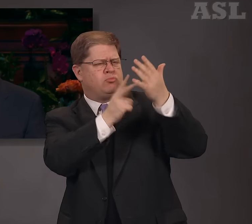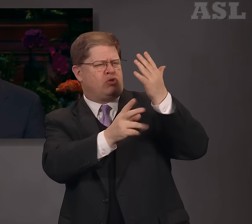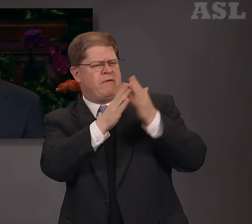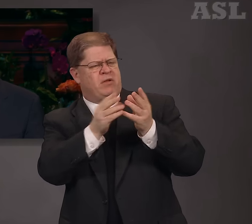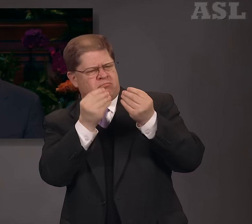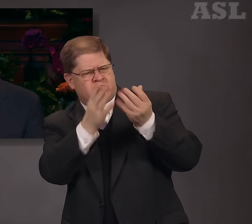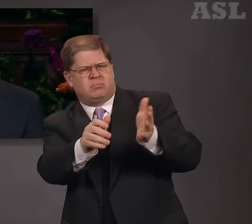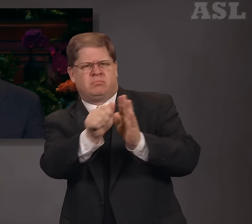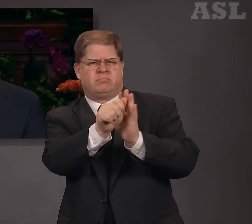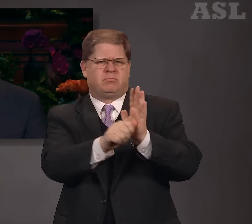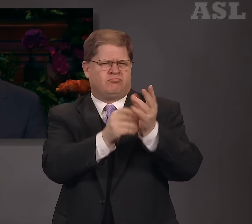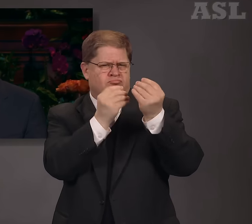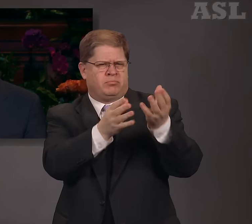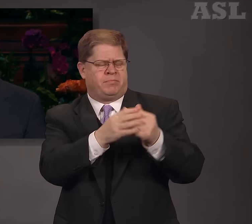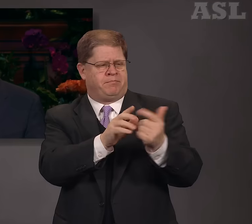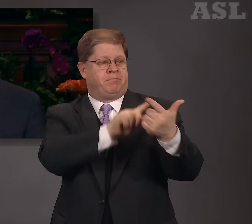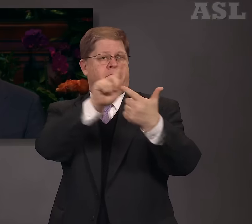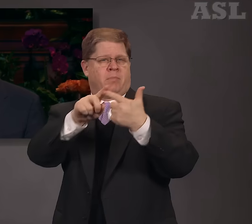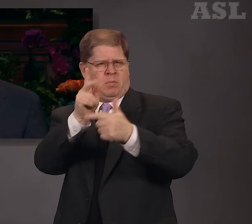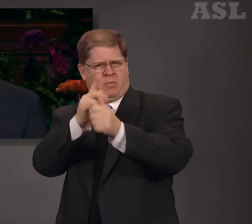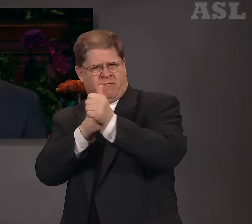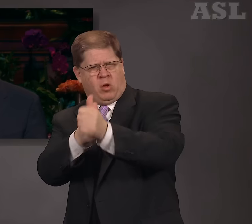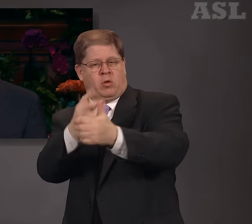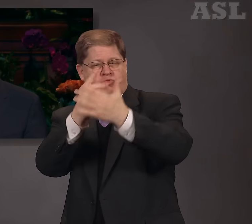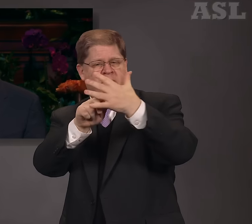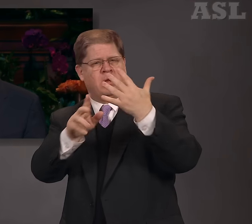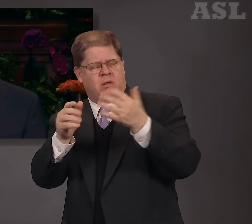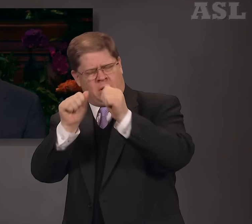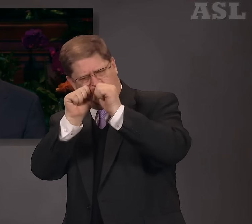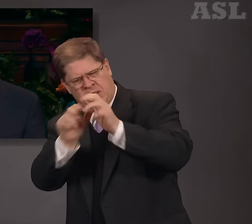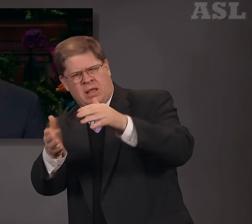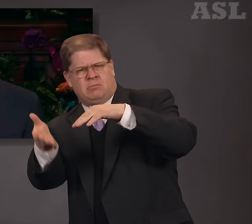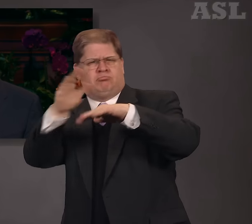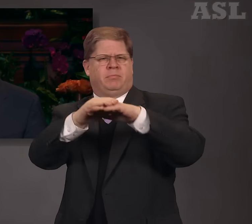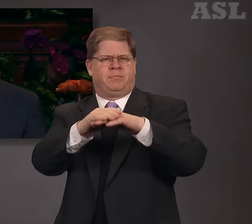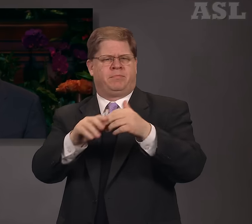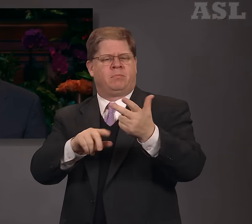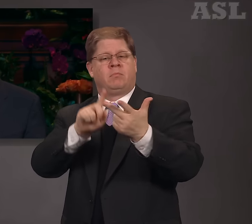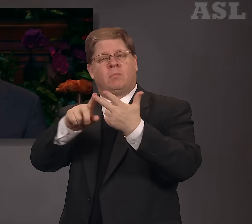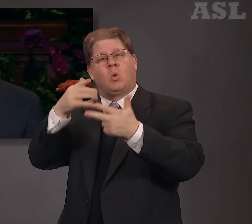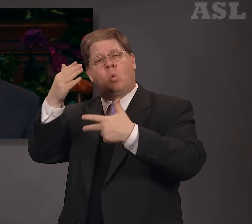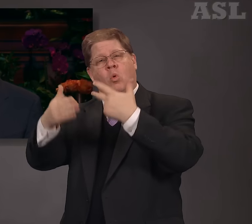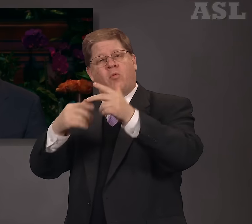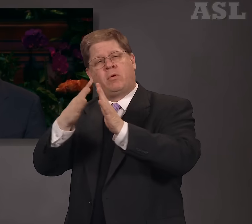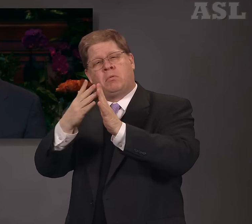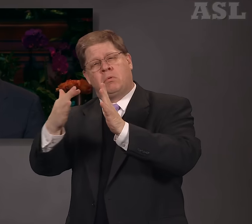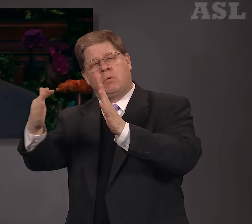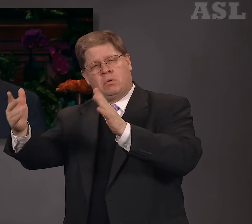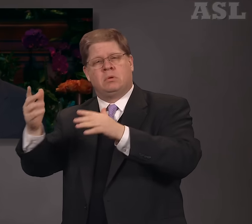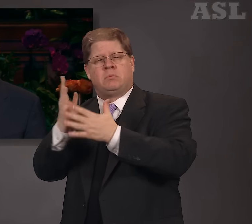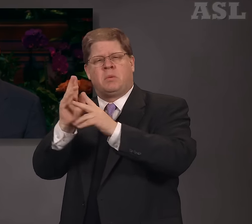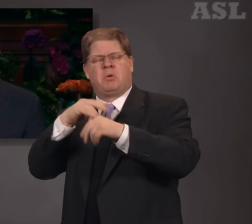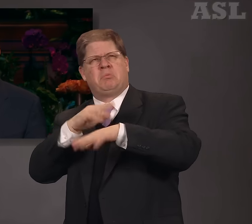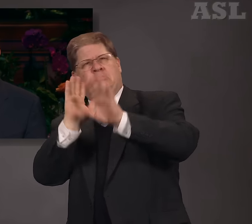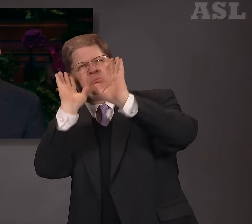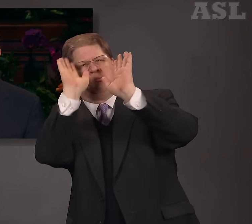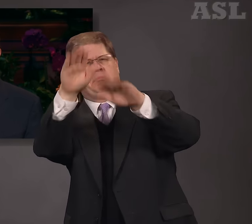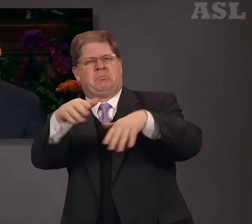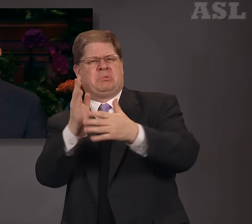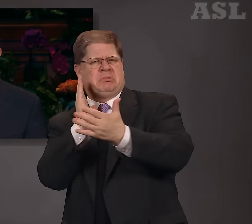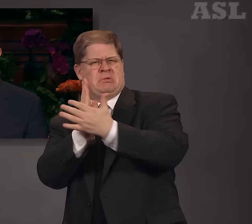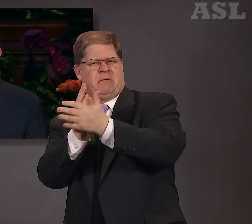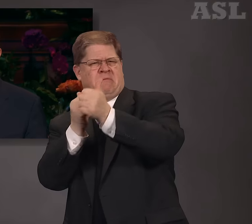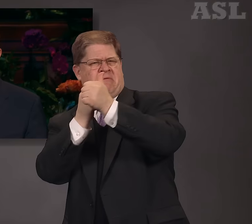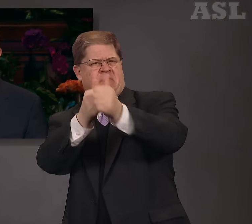his prophets. The people follow the prophets and are greatly blessed. However, over time, some people stop heeding the words of